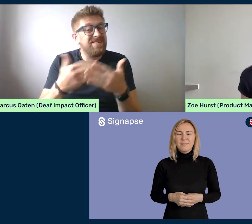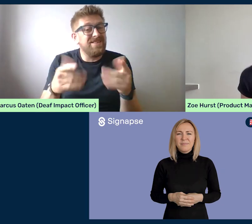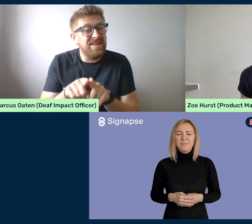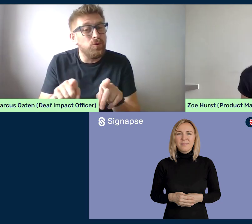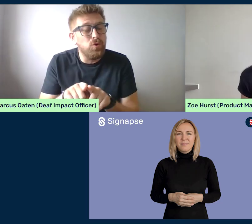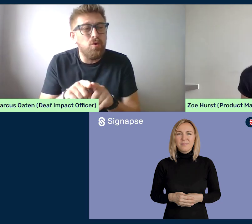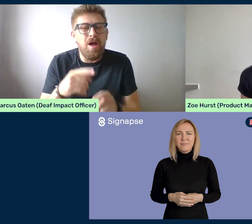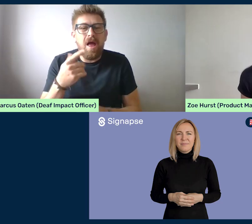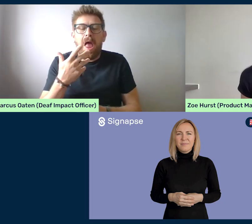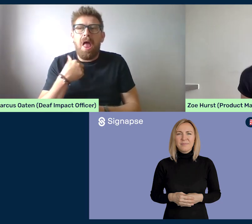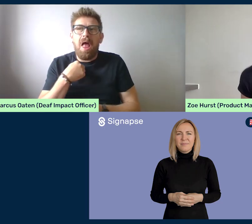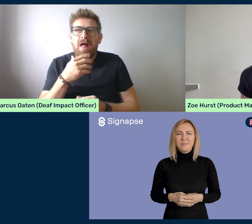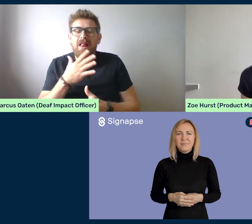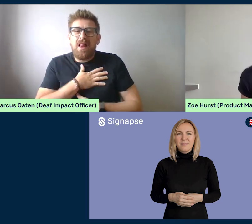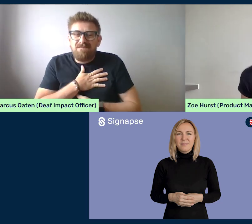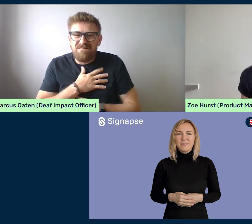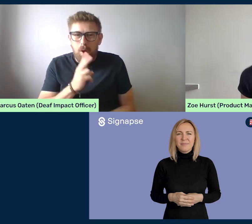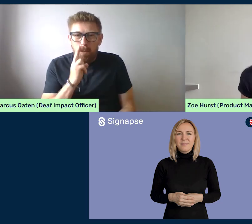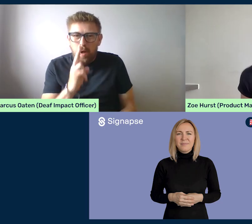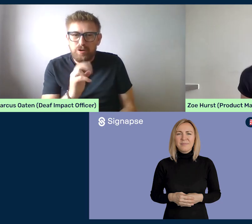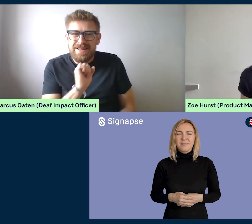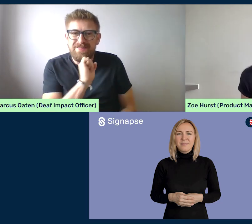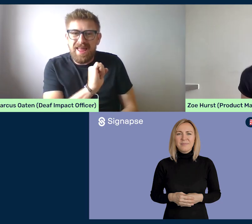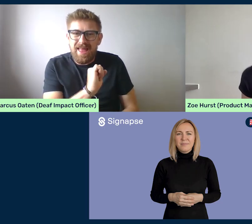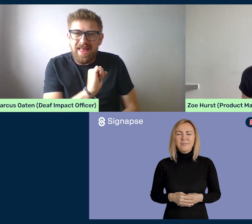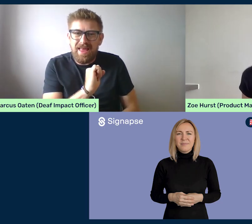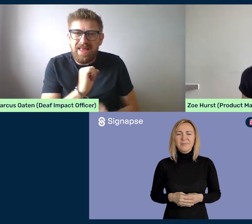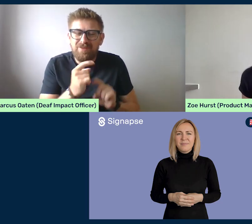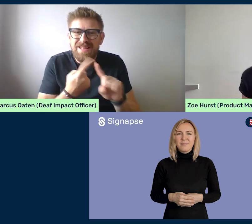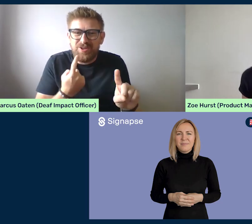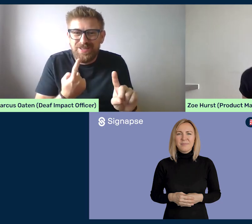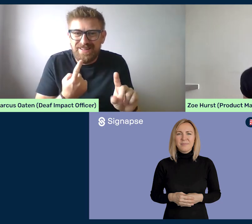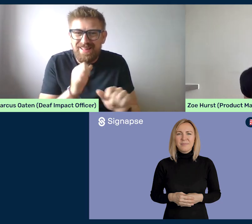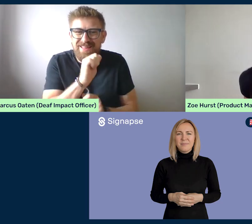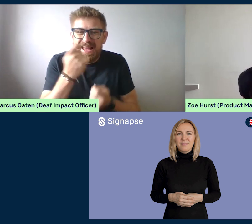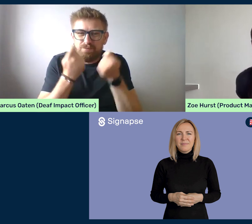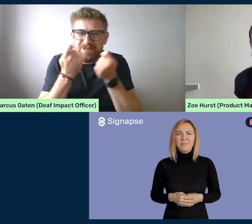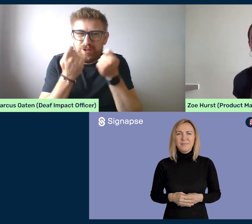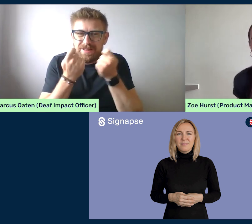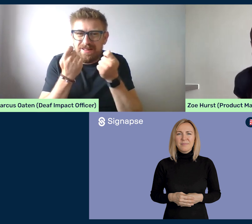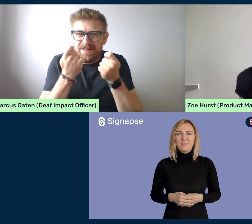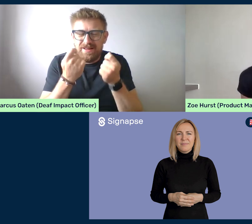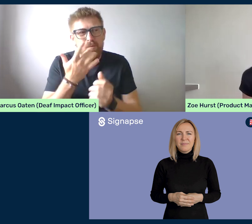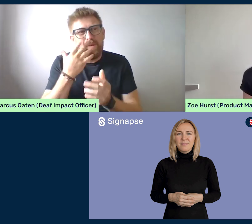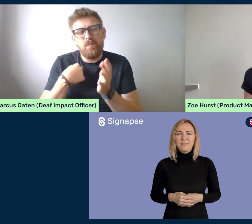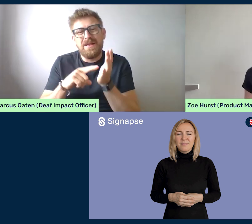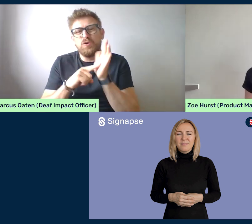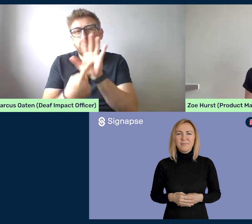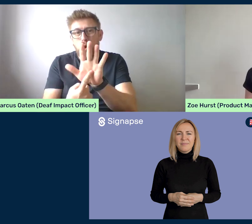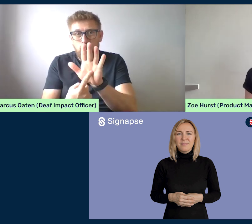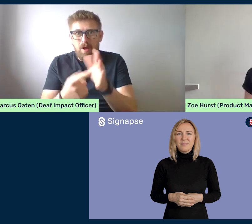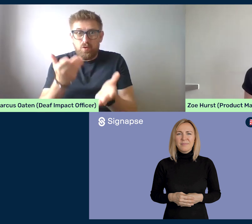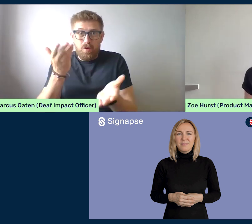Yes. Yeah, I really enjoyed that day too. I really loved watching people's reactions, their